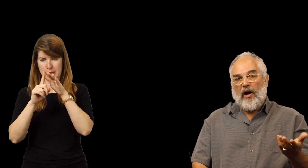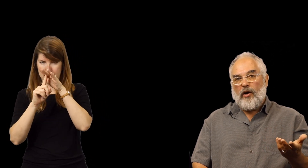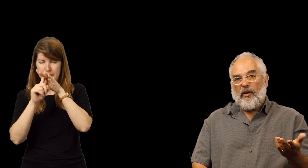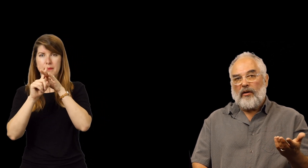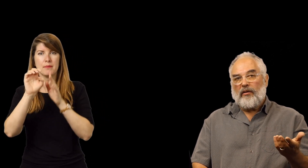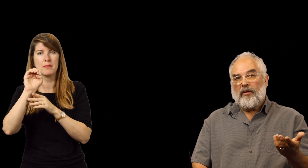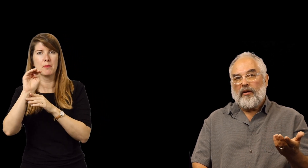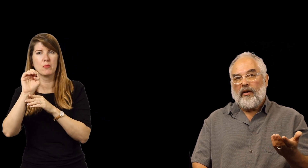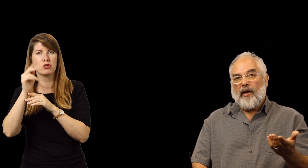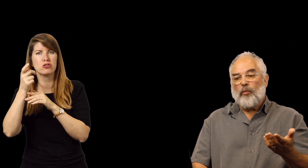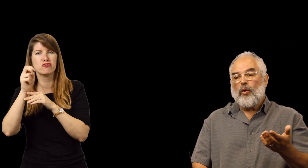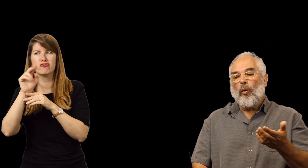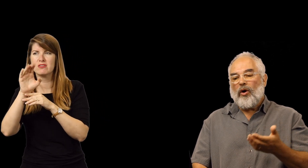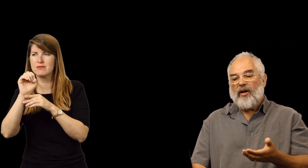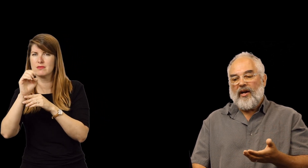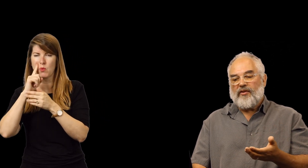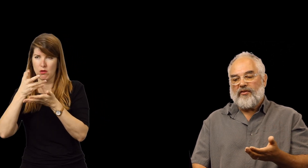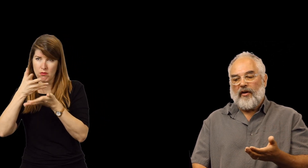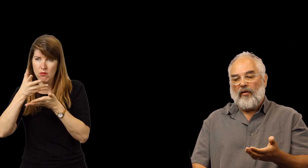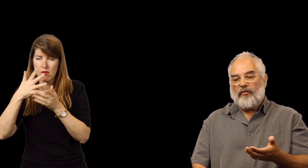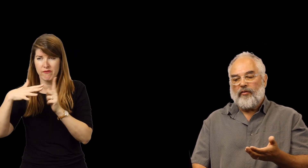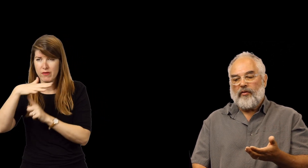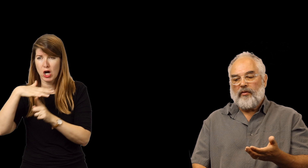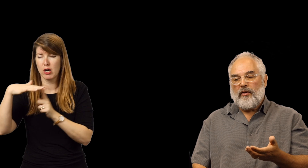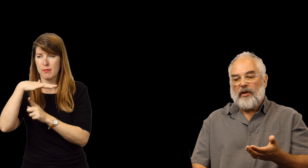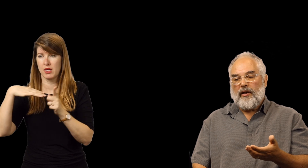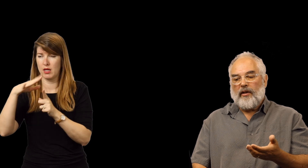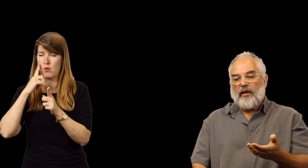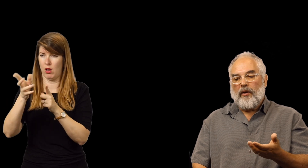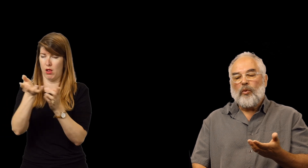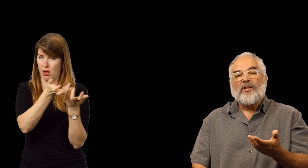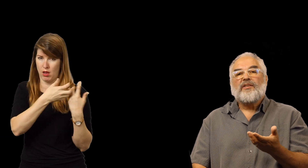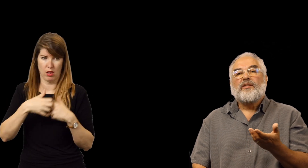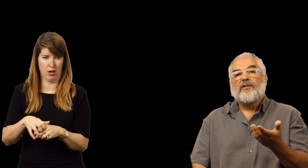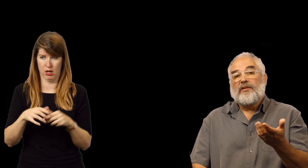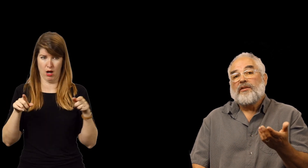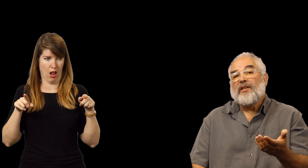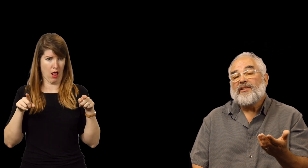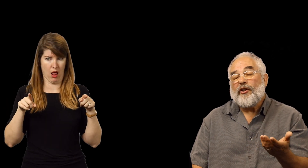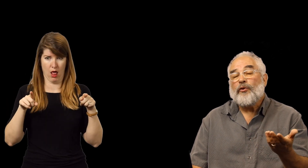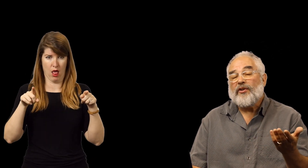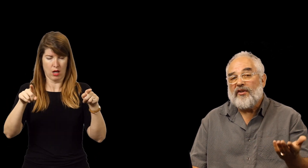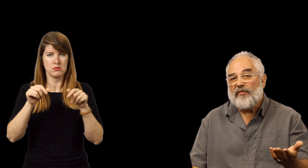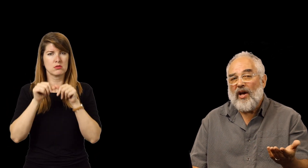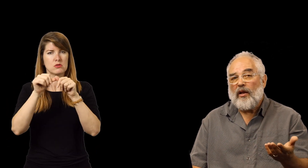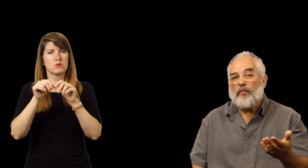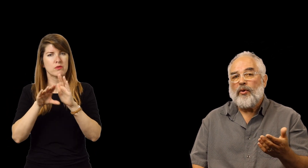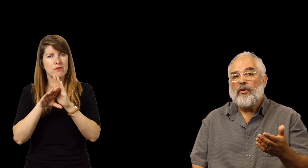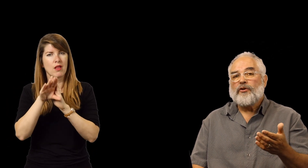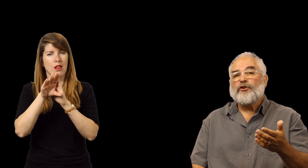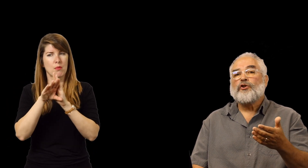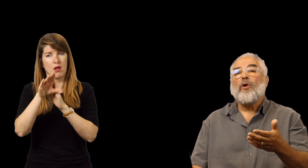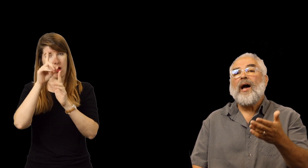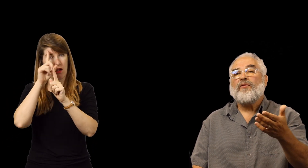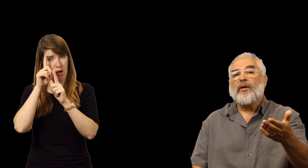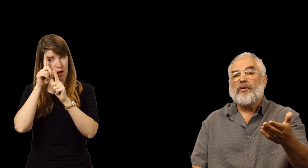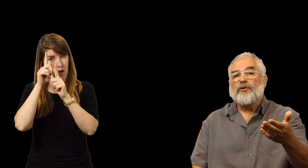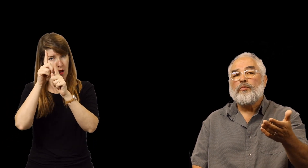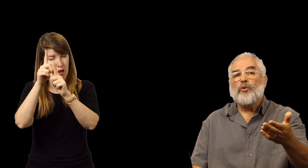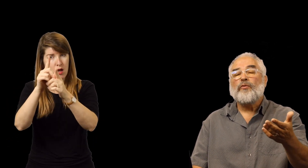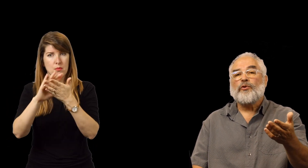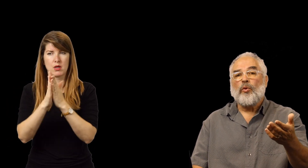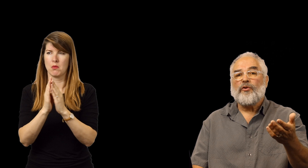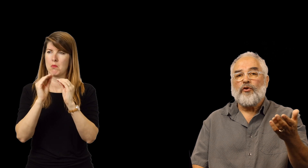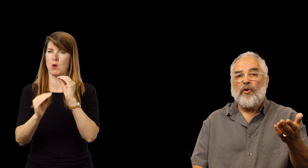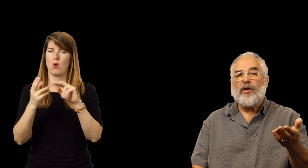its environment and will organize itself. It will continue to develop, striving